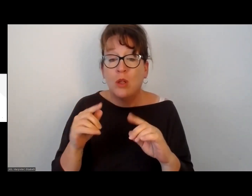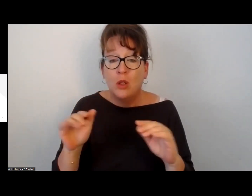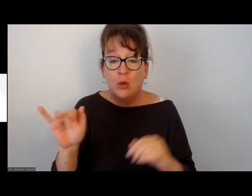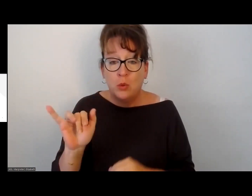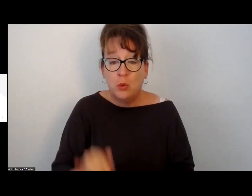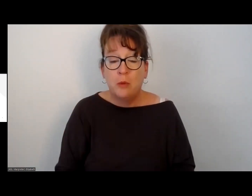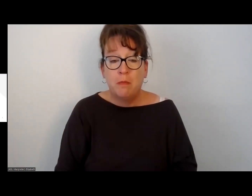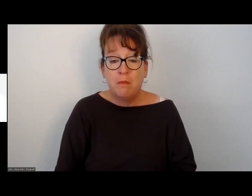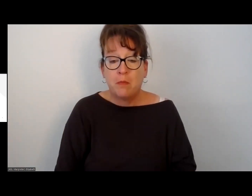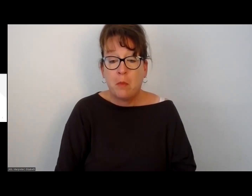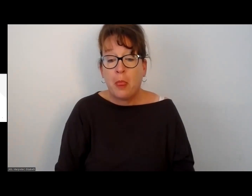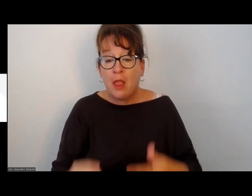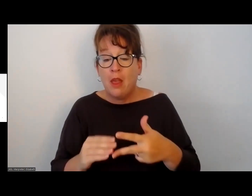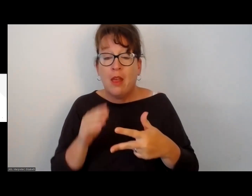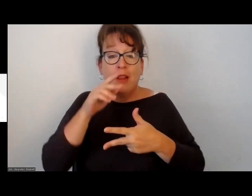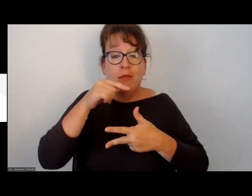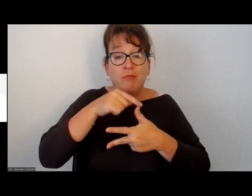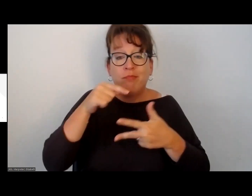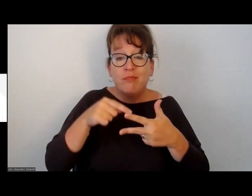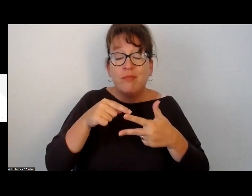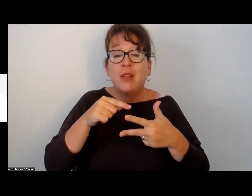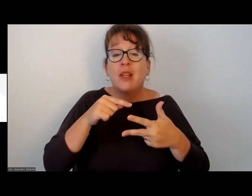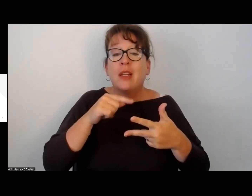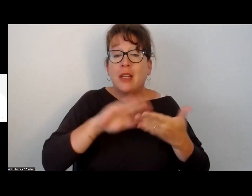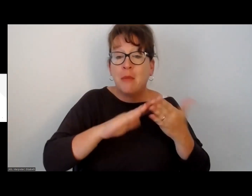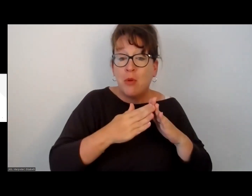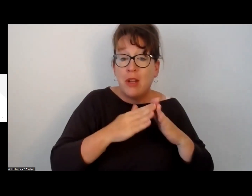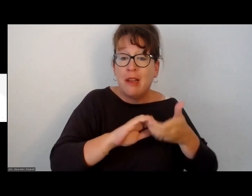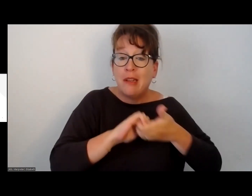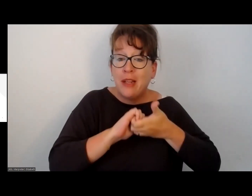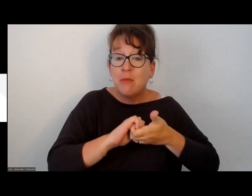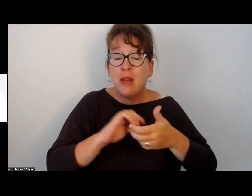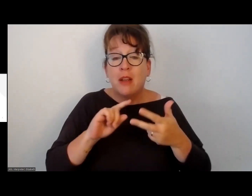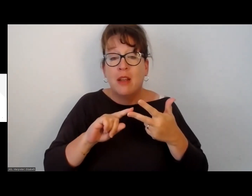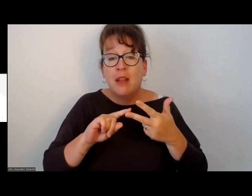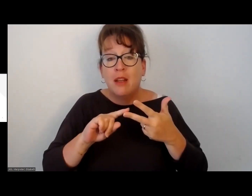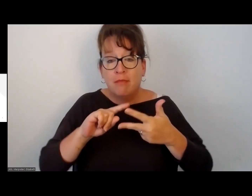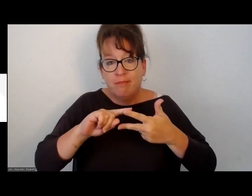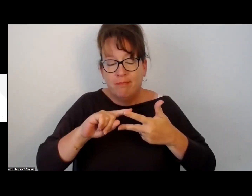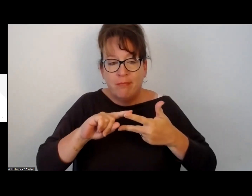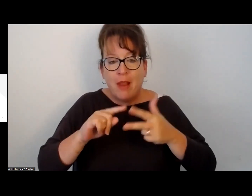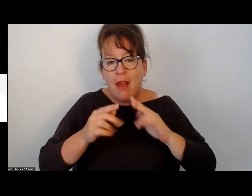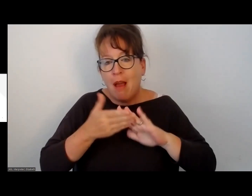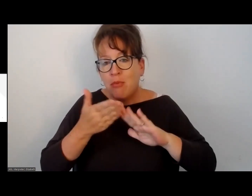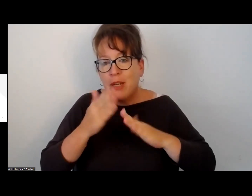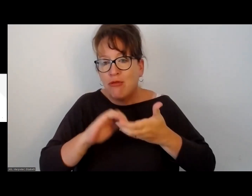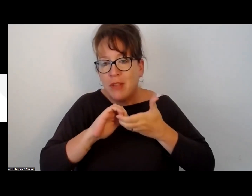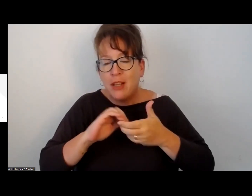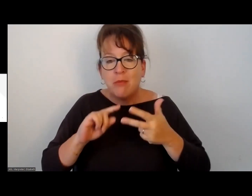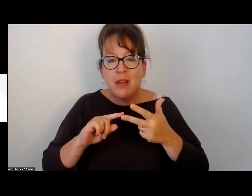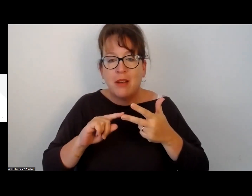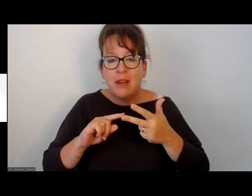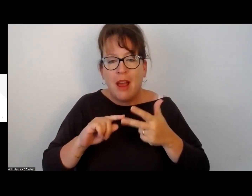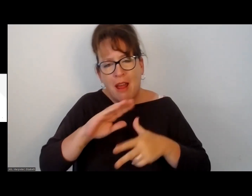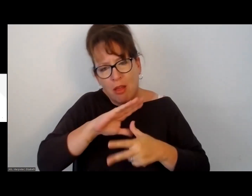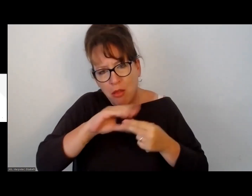sort of first two are, community engagement, meaningful engagement, and operationalizing EJ. And then the three sort of how we